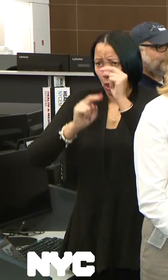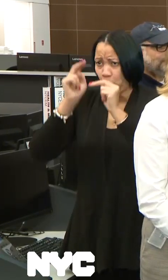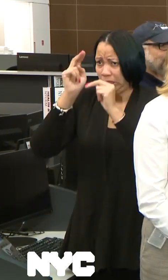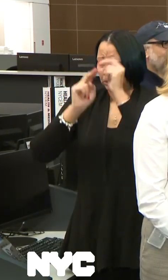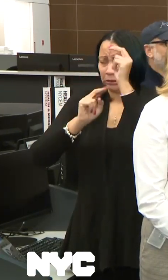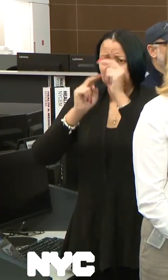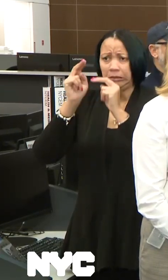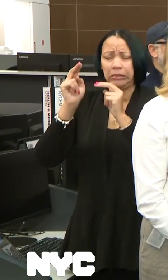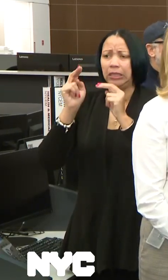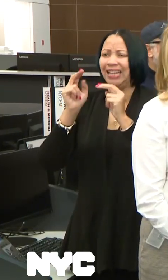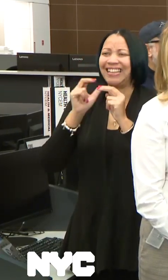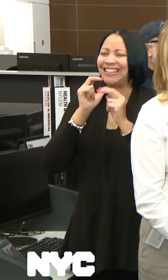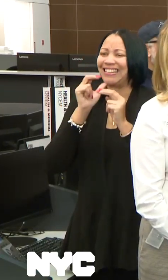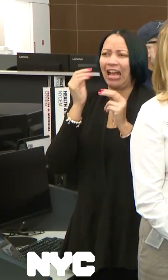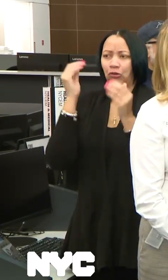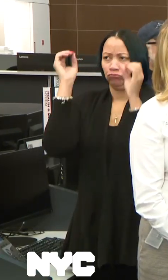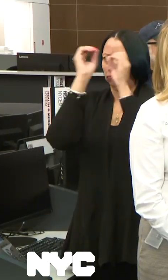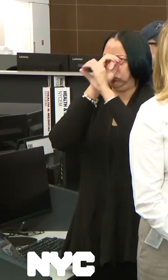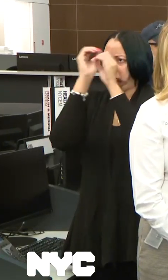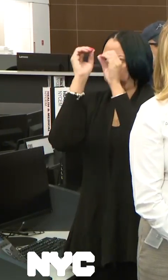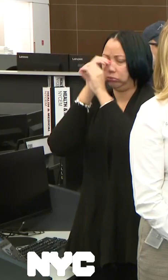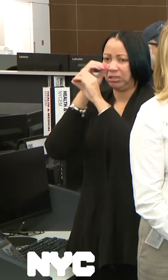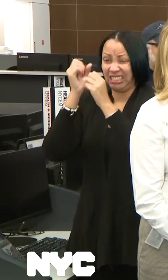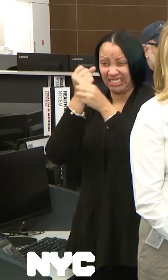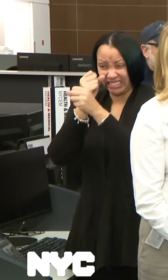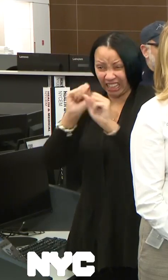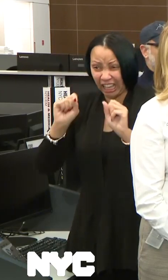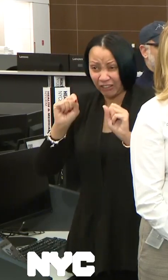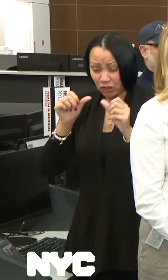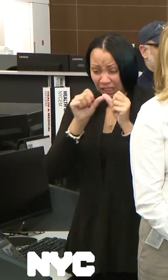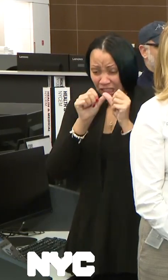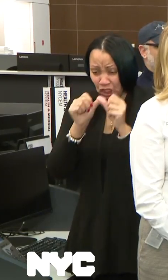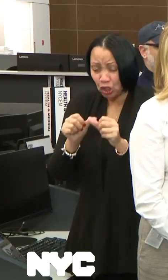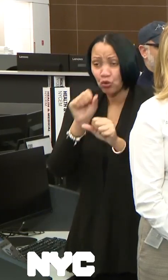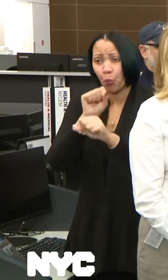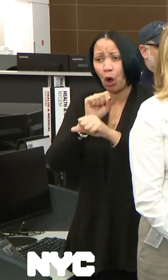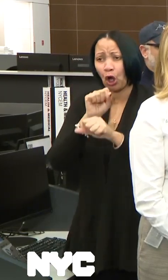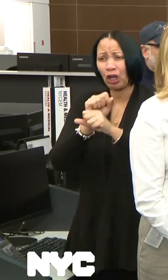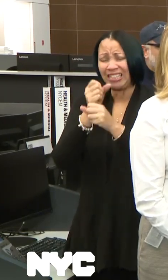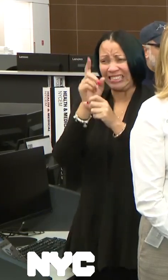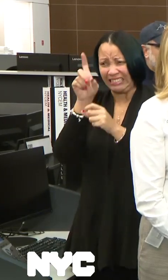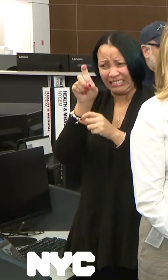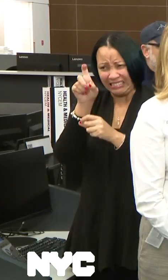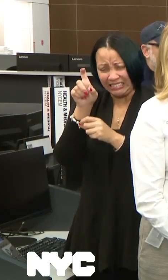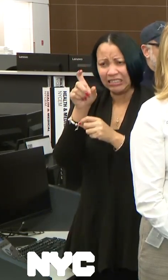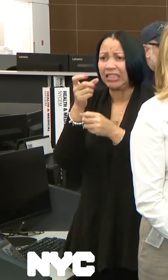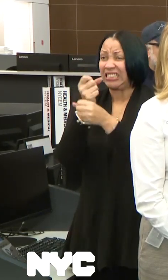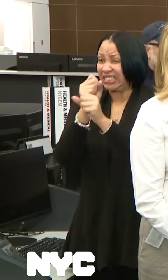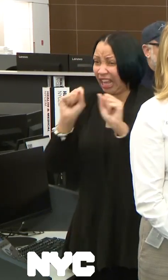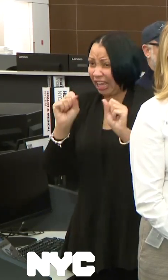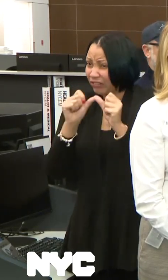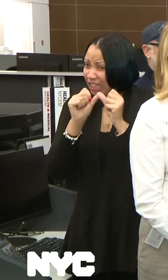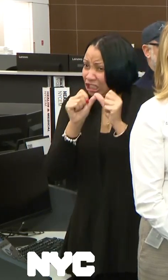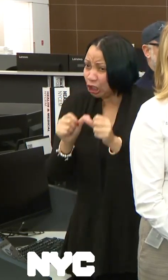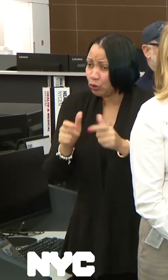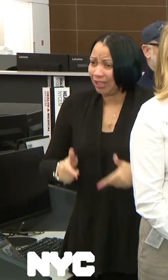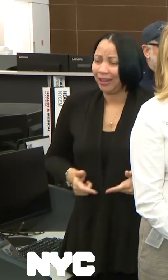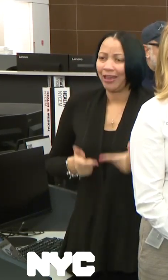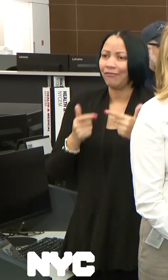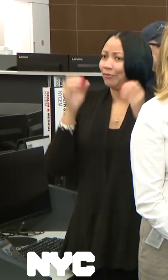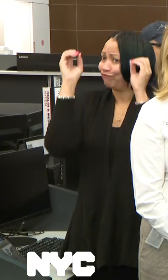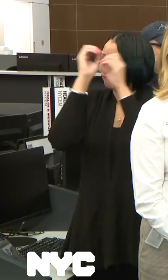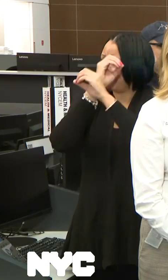to live in or to work in, and they don't have enough experts. They don't have enough inspectors and engineers, but the city of New York can